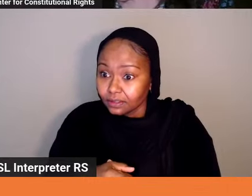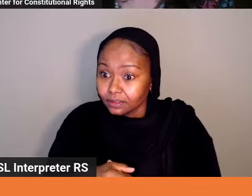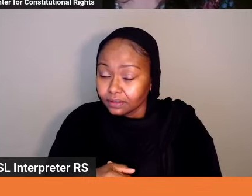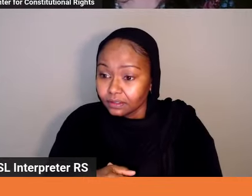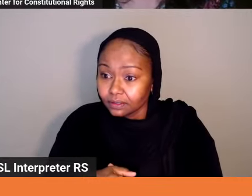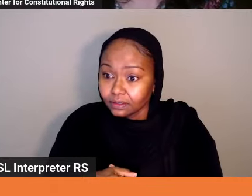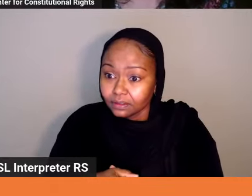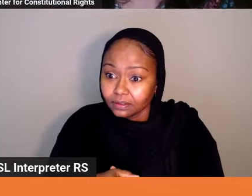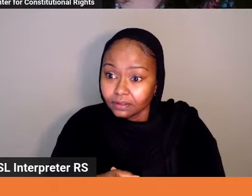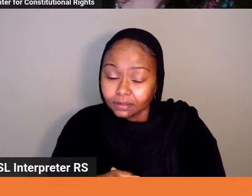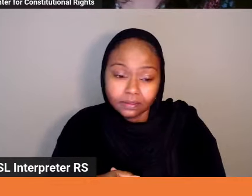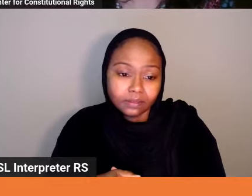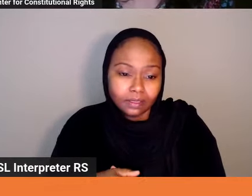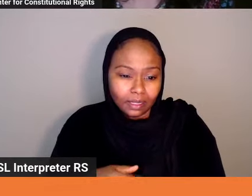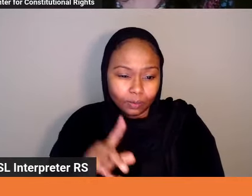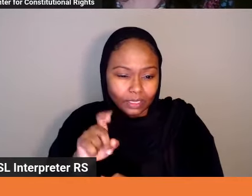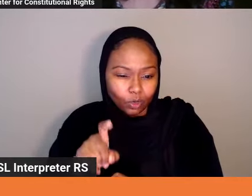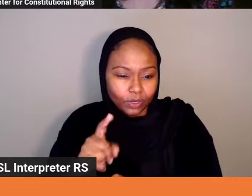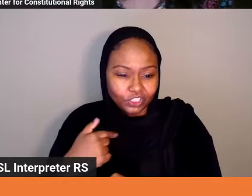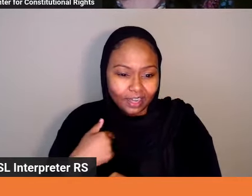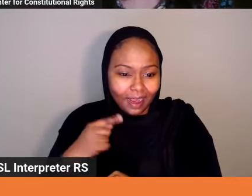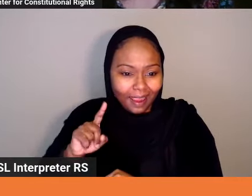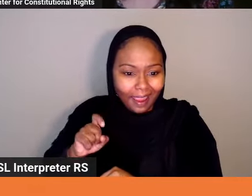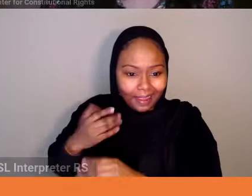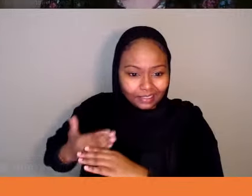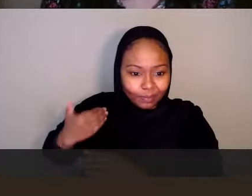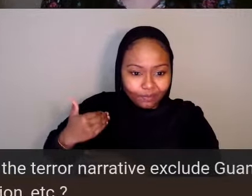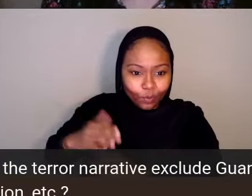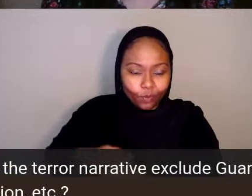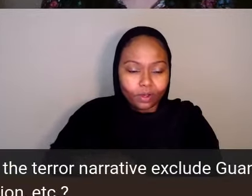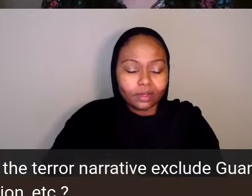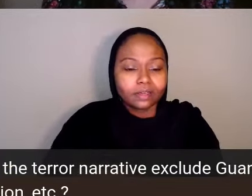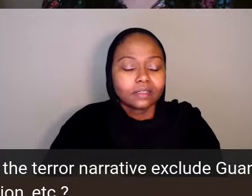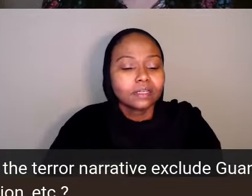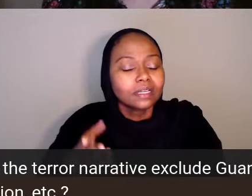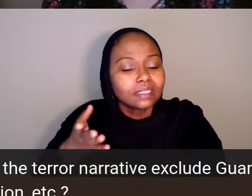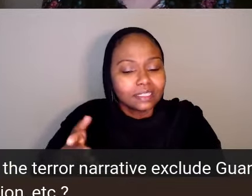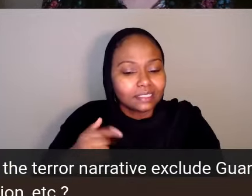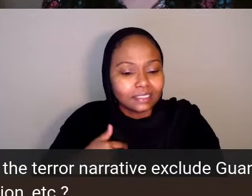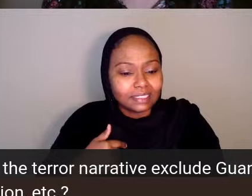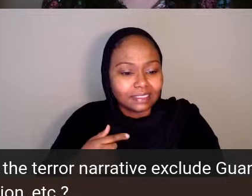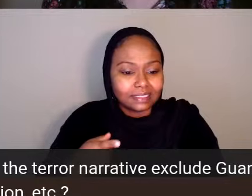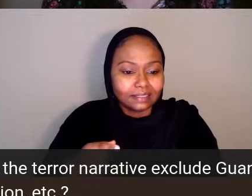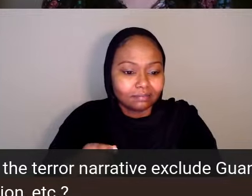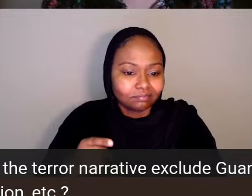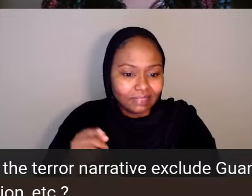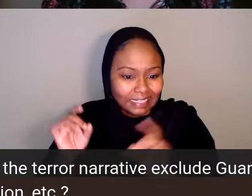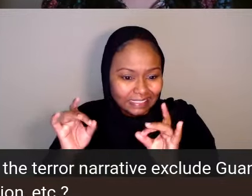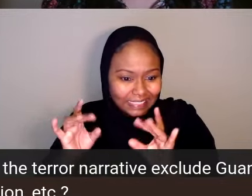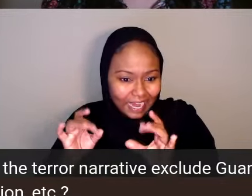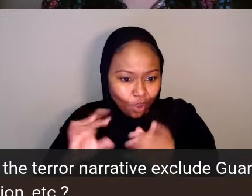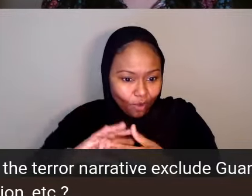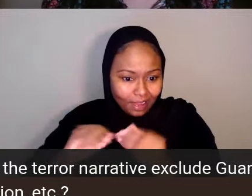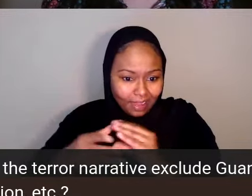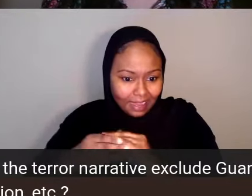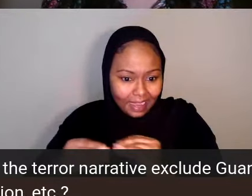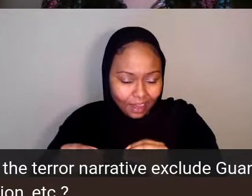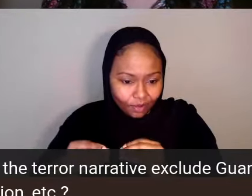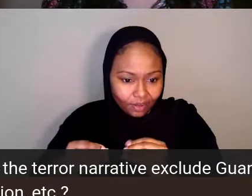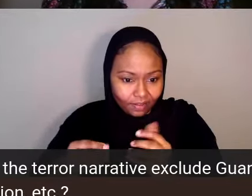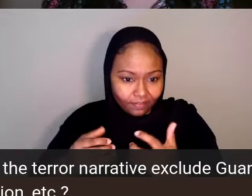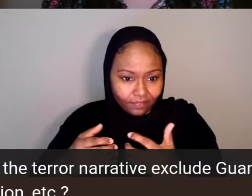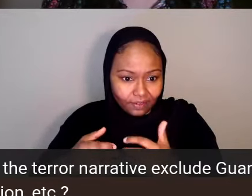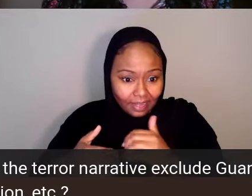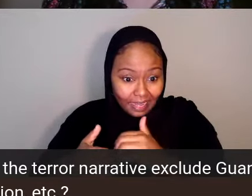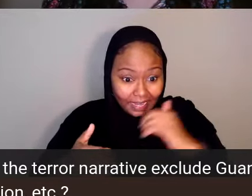question sort of I had asked earlier, which is why does the terror narrative exclude Guantanamo from other discussions? And I'll just take a pass